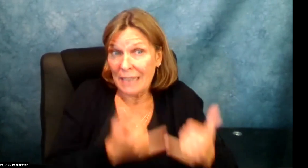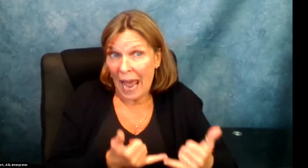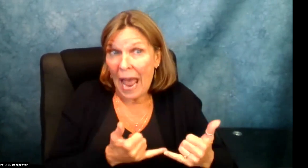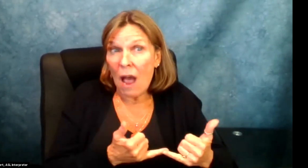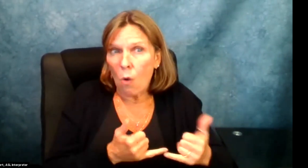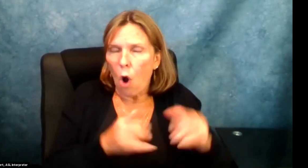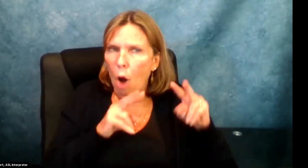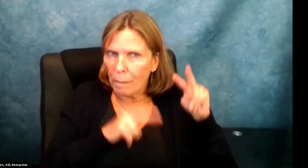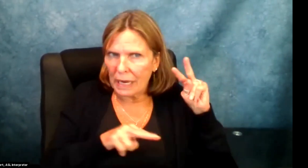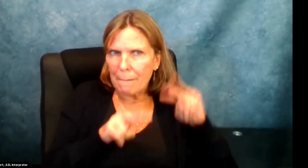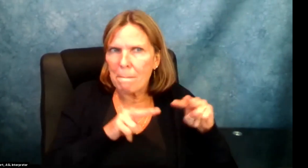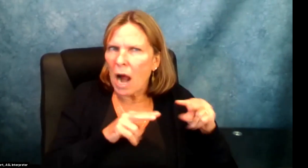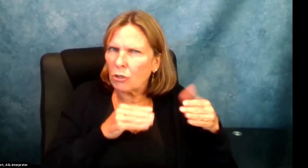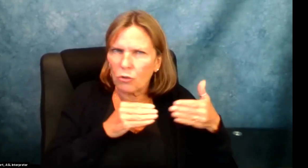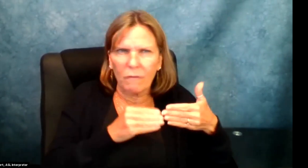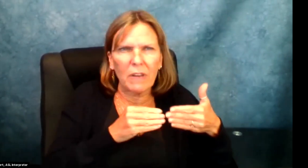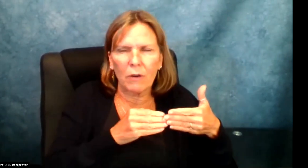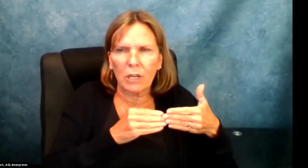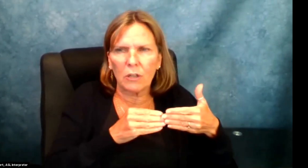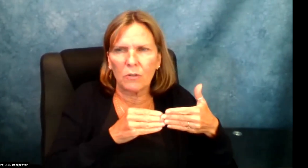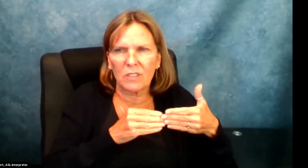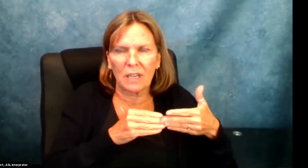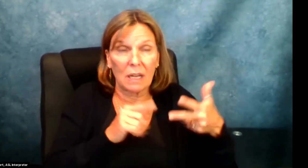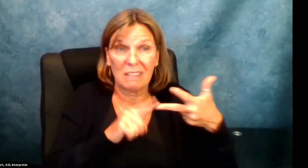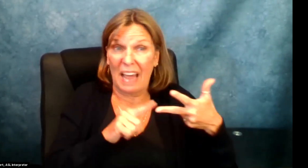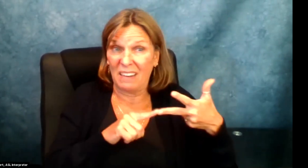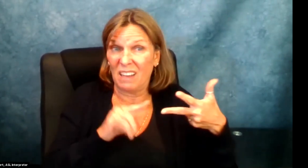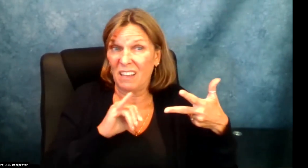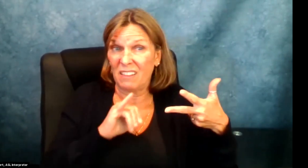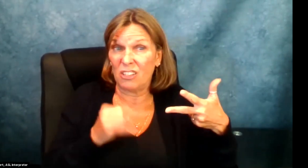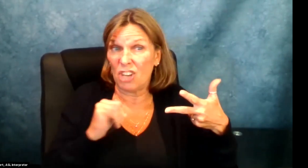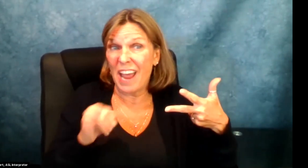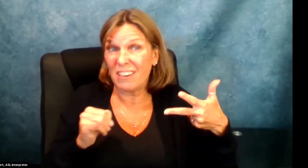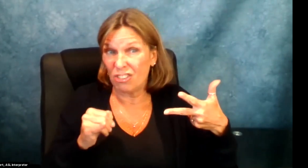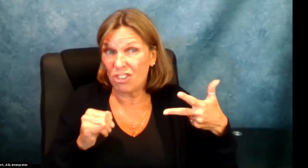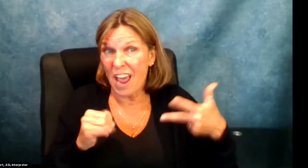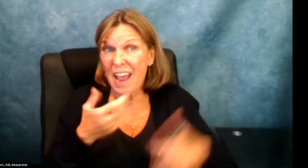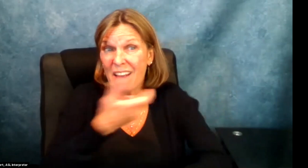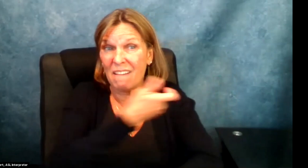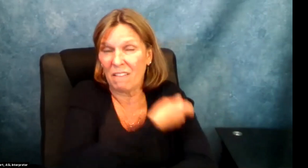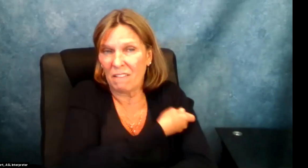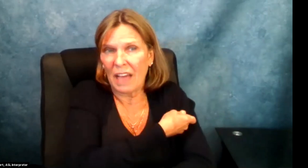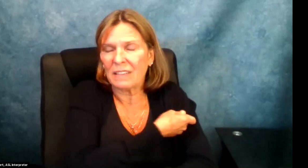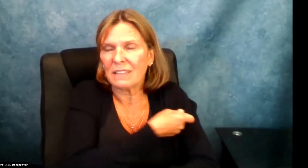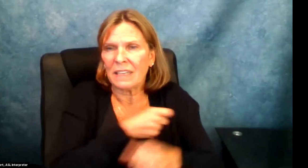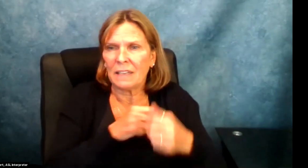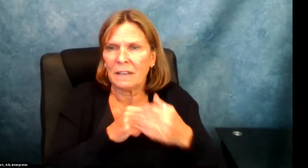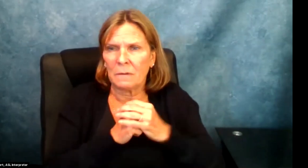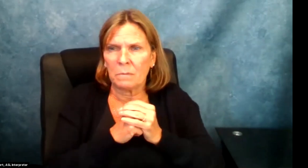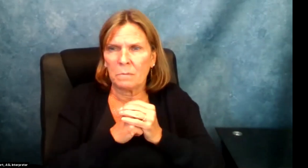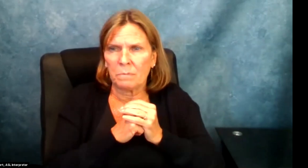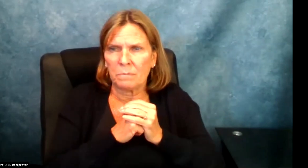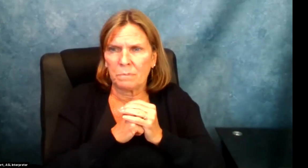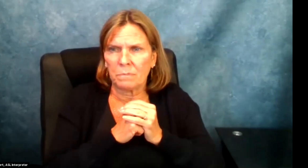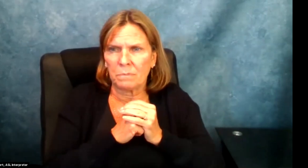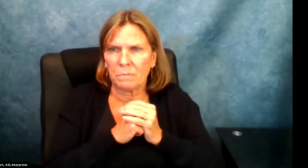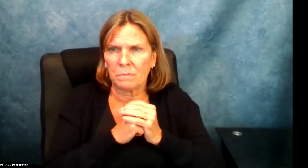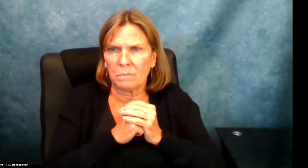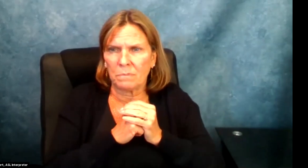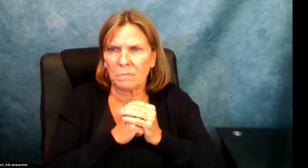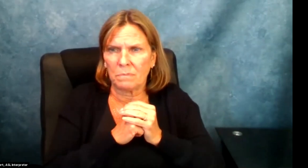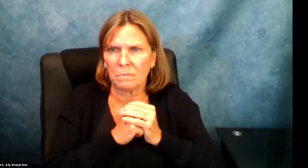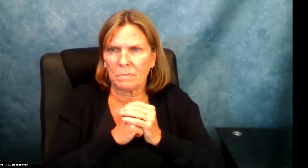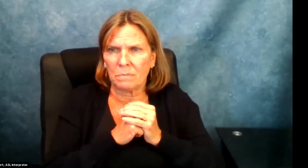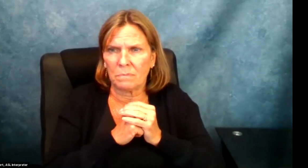J&J. I mean, to me, that was something that was picked up because so many people are getting the vaccine that you can start to pick